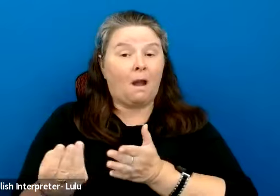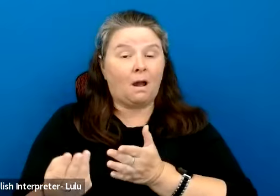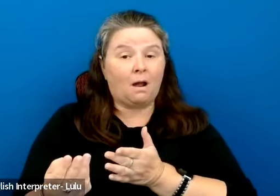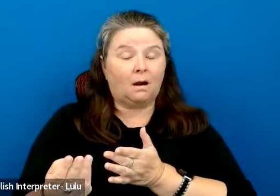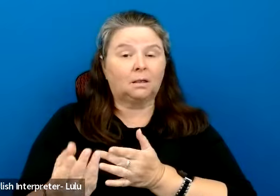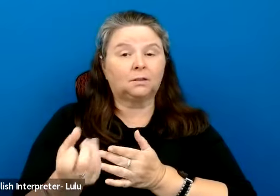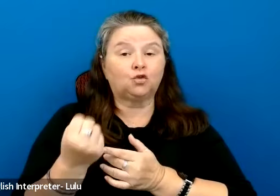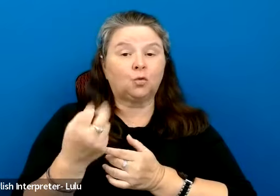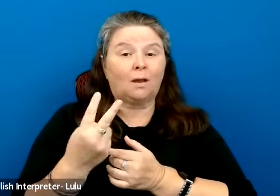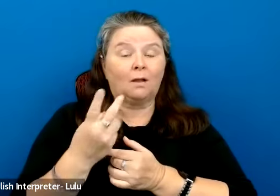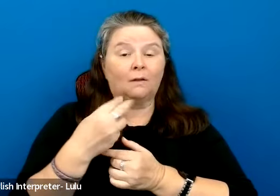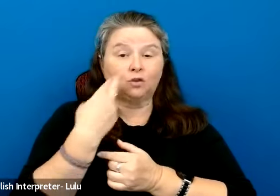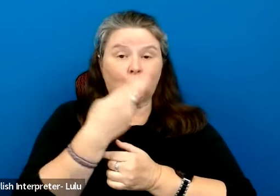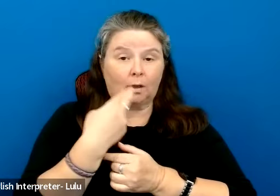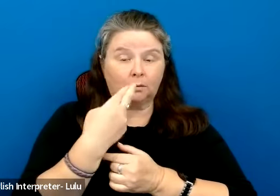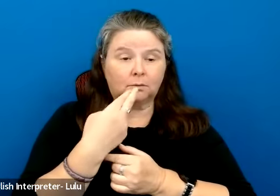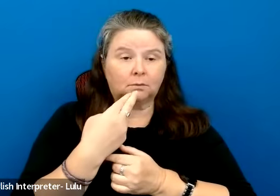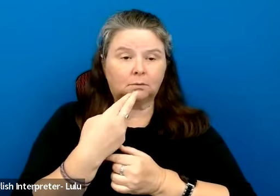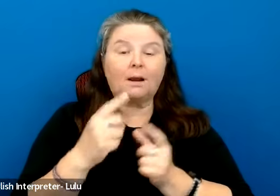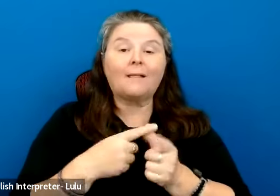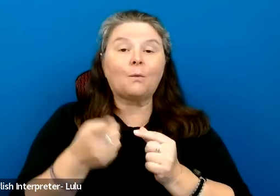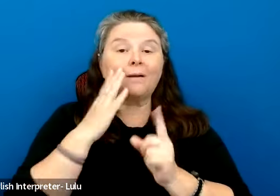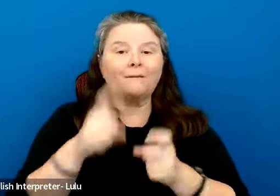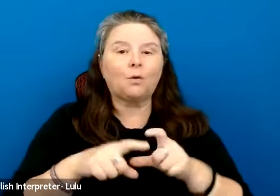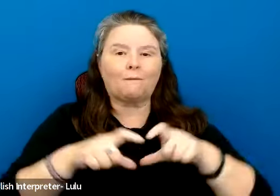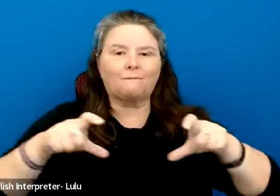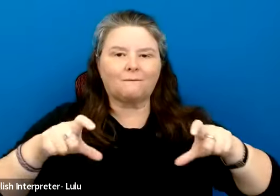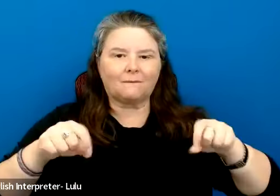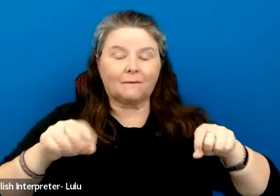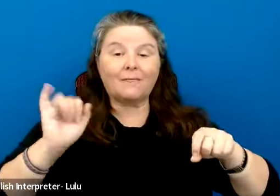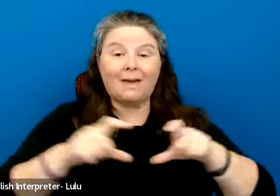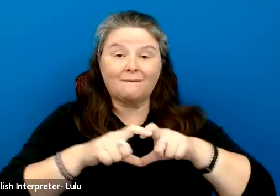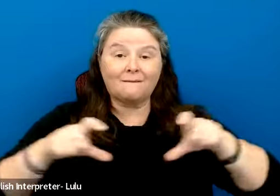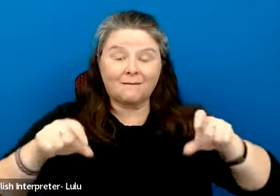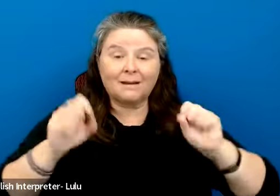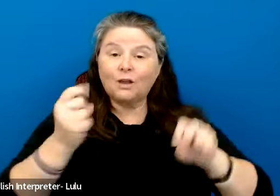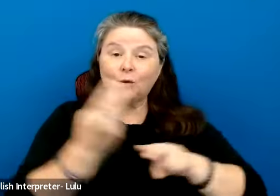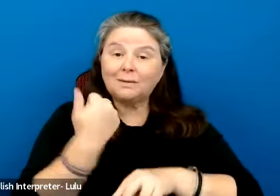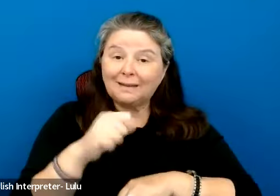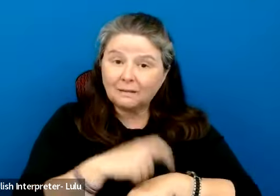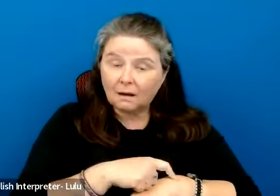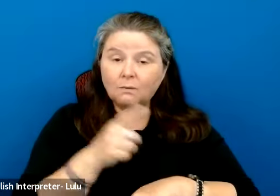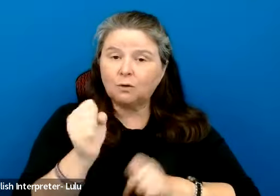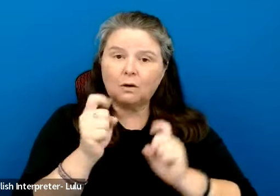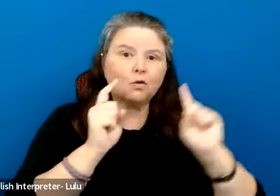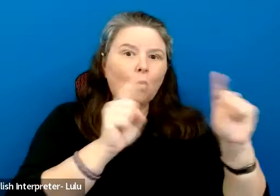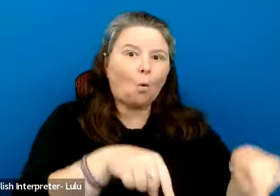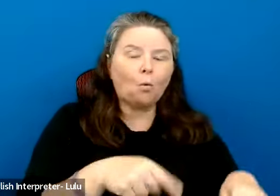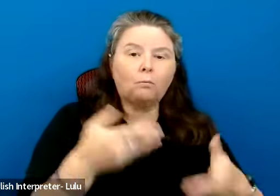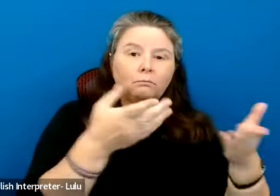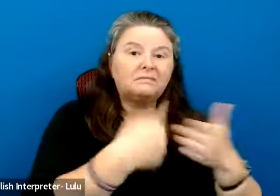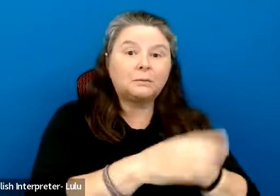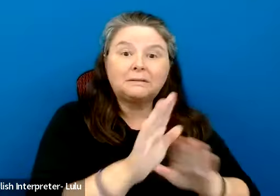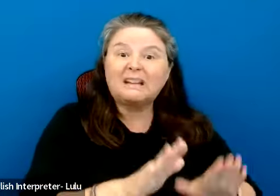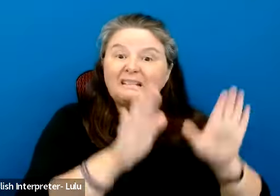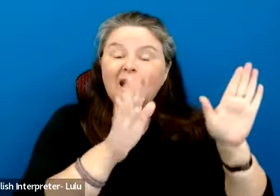a dozen Krispy Kreme donuts, and they will give you a voucher. That voucher can be used anytime. So you could go take it next Sunday